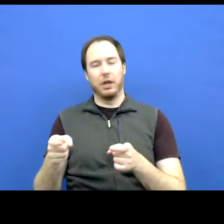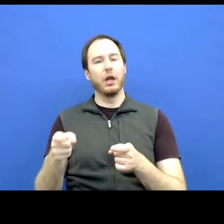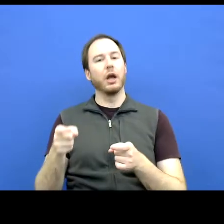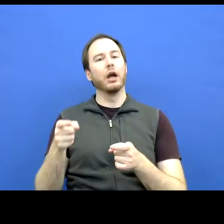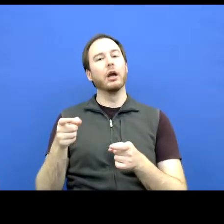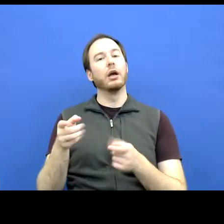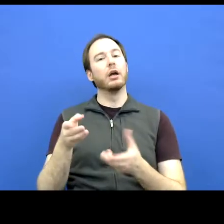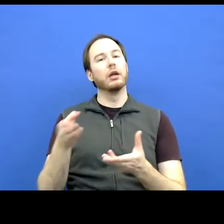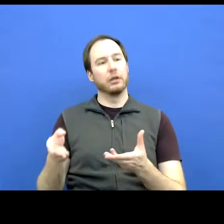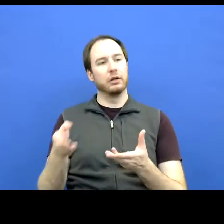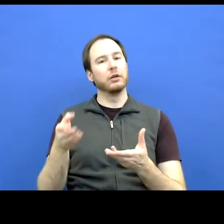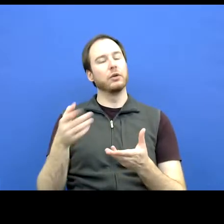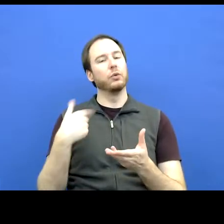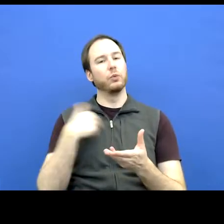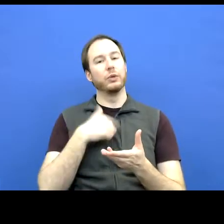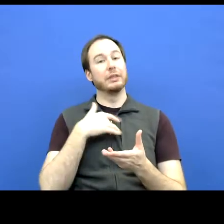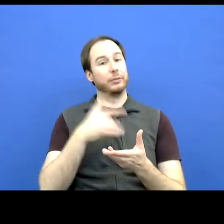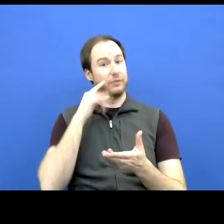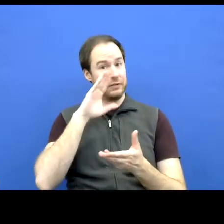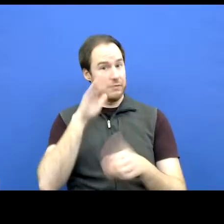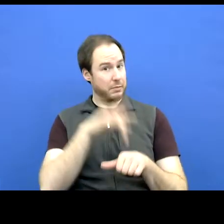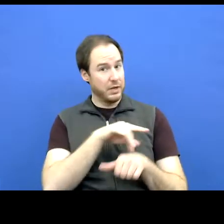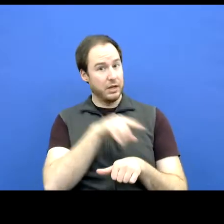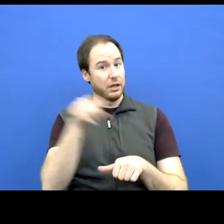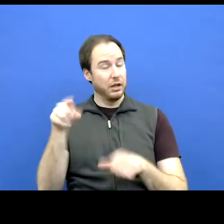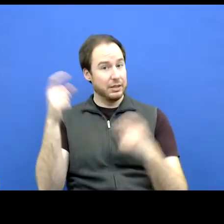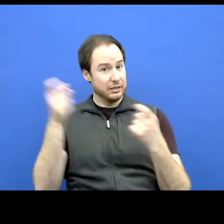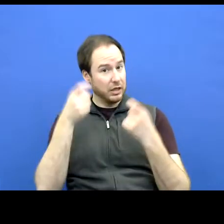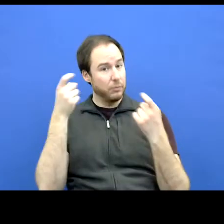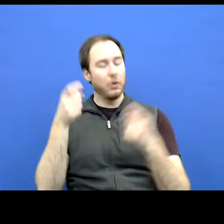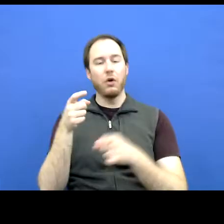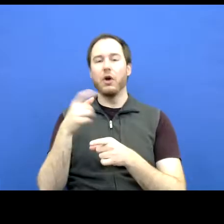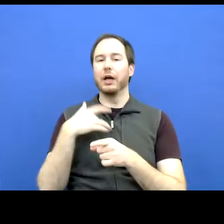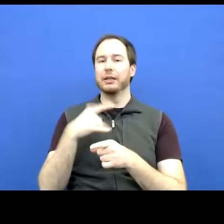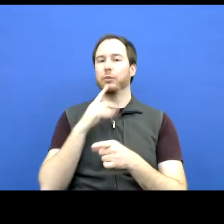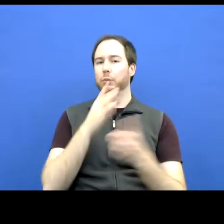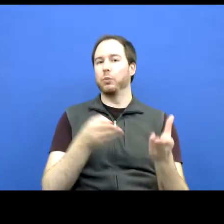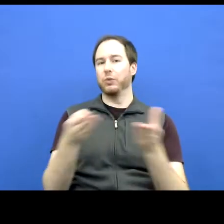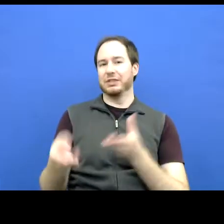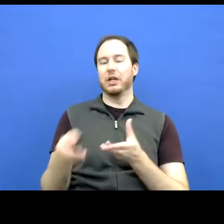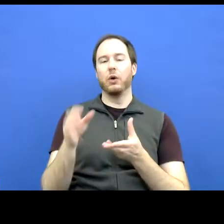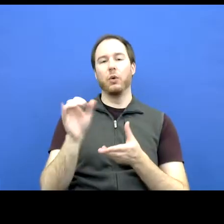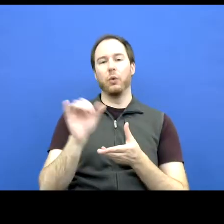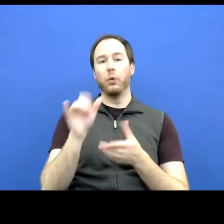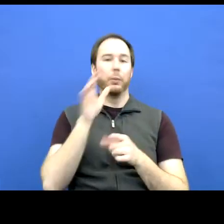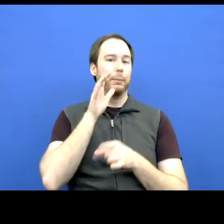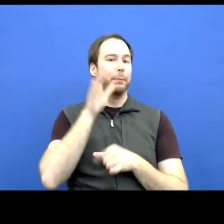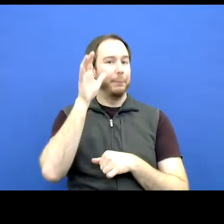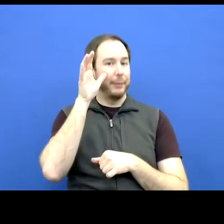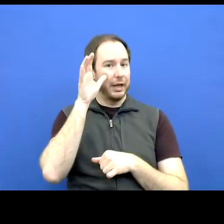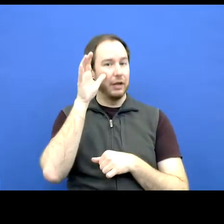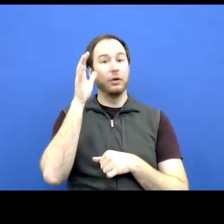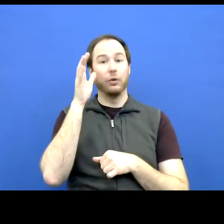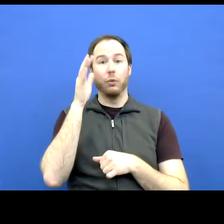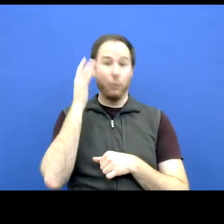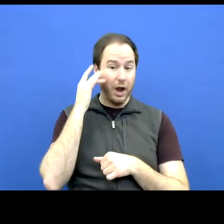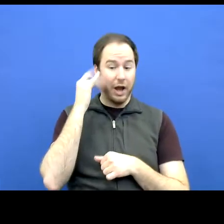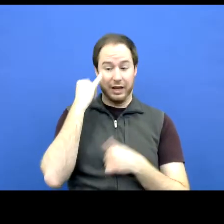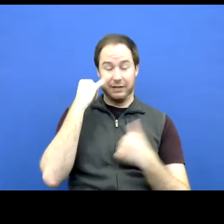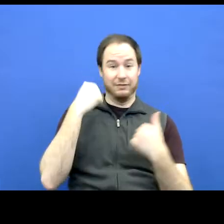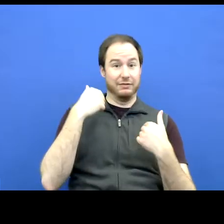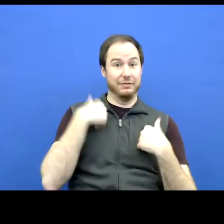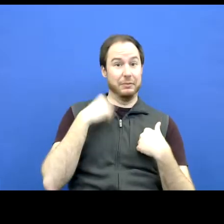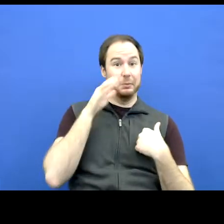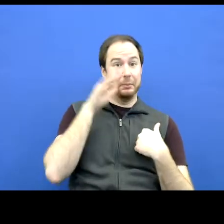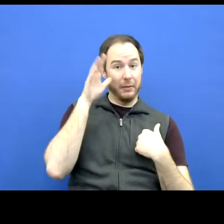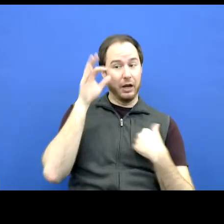do that, one of the neat things, if you've ever been through the Eagle ceremonies, they also present to the parents, because if you've ever been a parent of